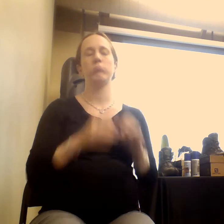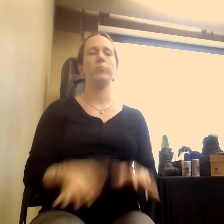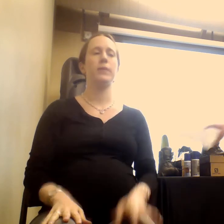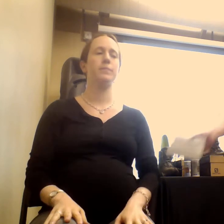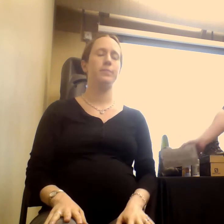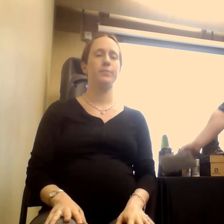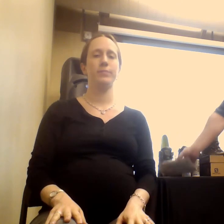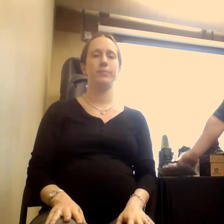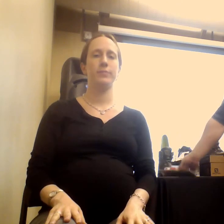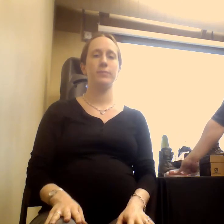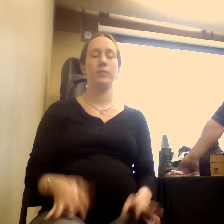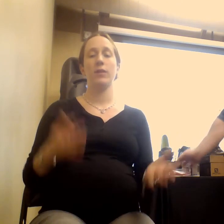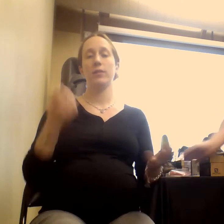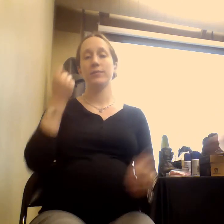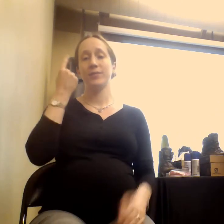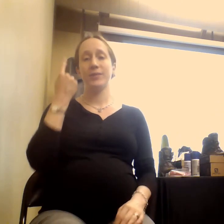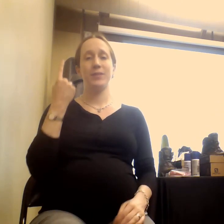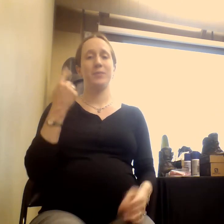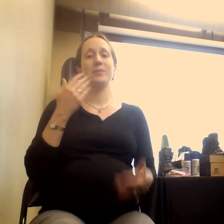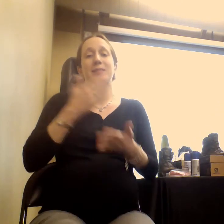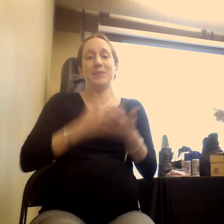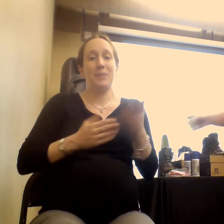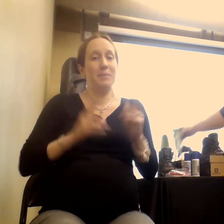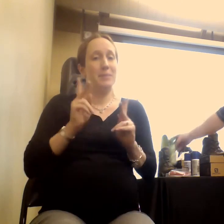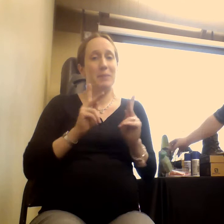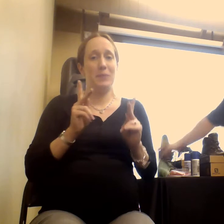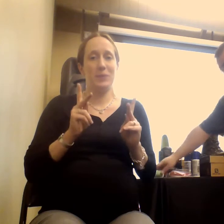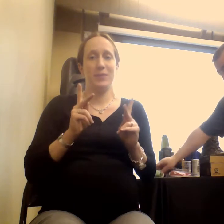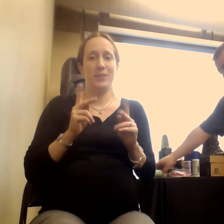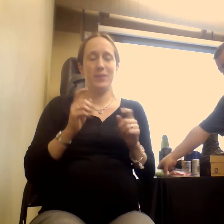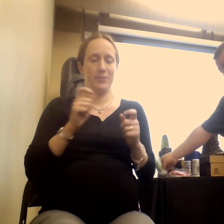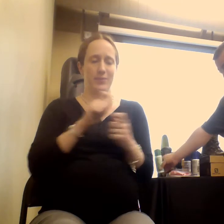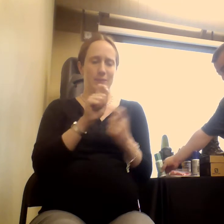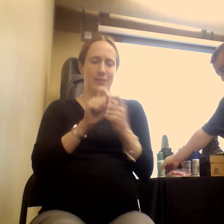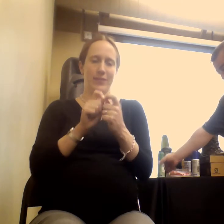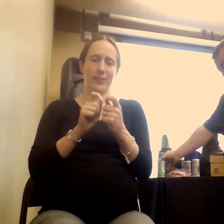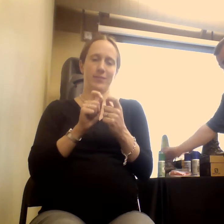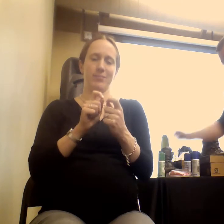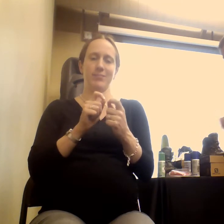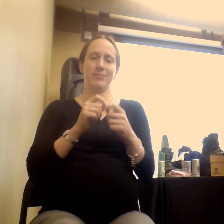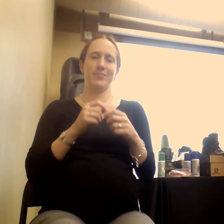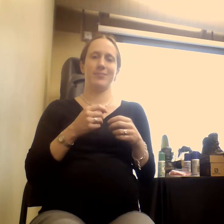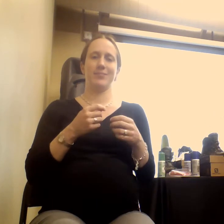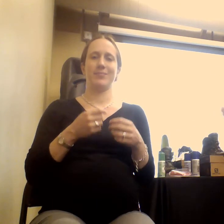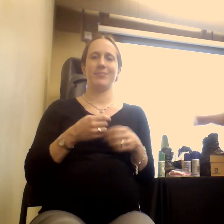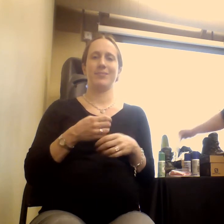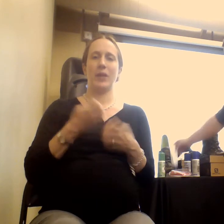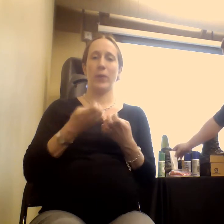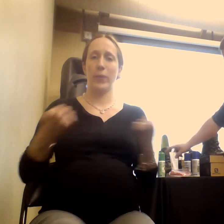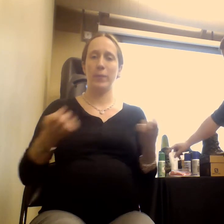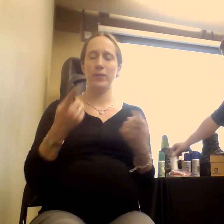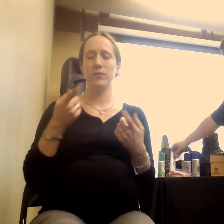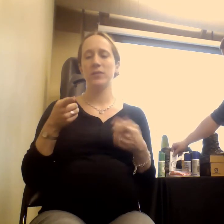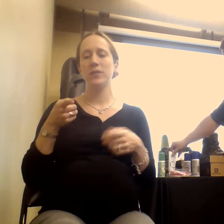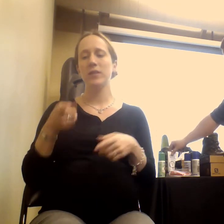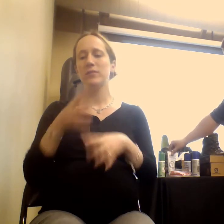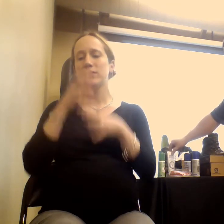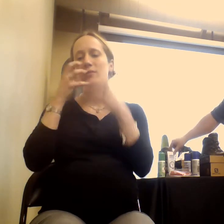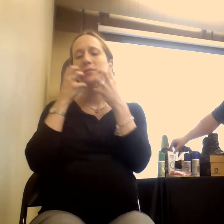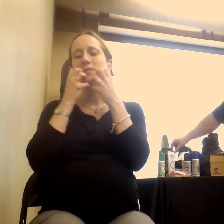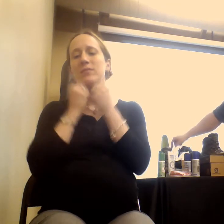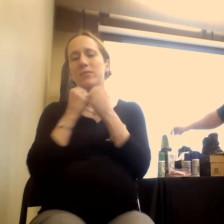myself that fall in love with certain equipment and don't want to let it go. I do have to realize at some point it's lived its